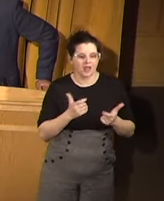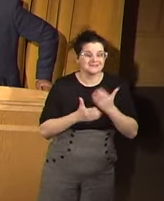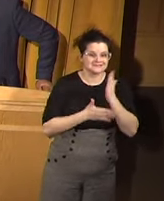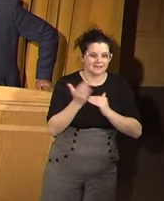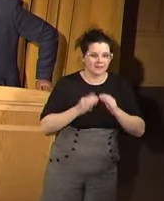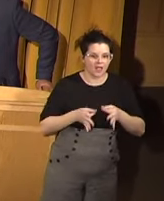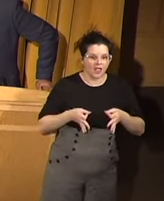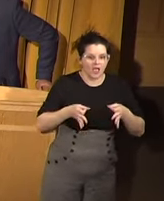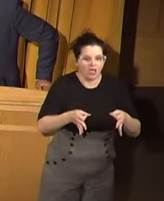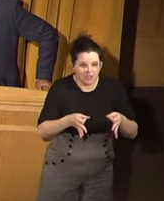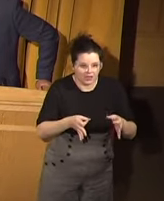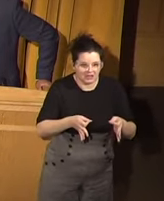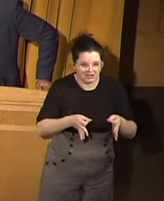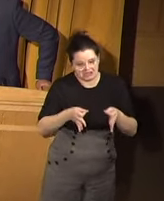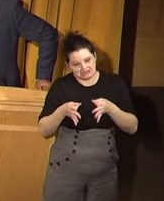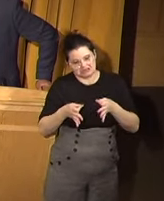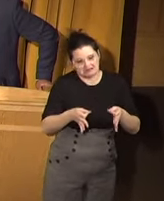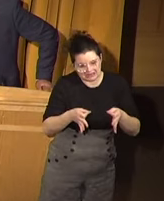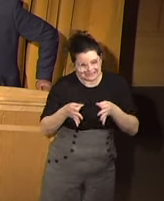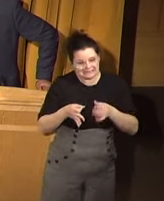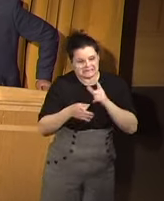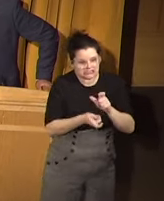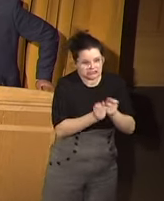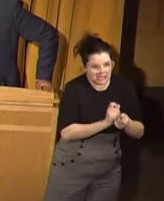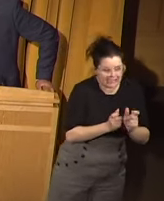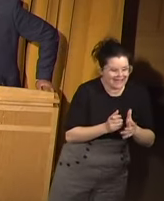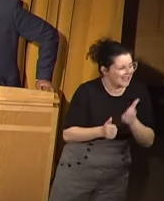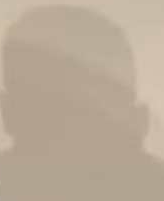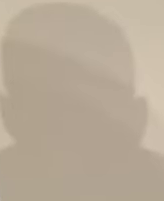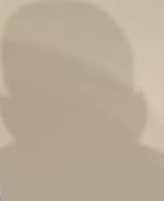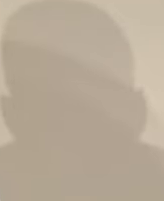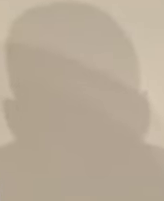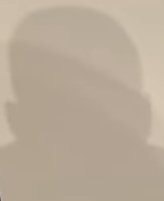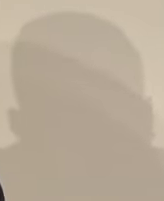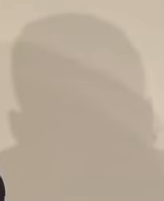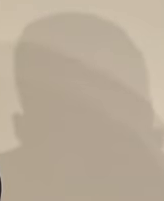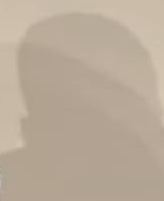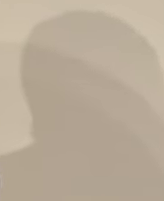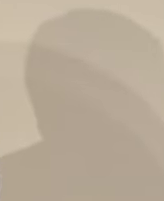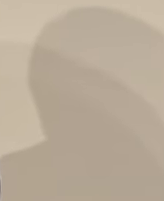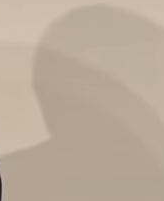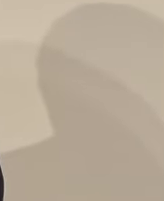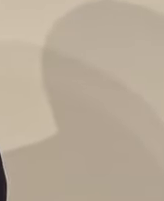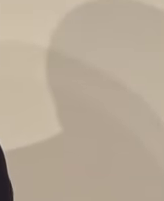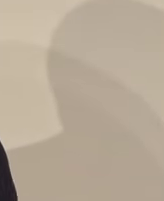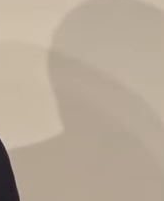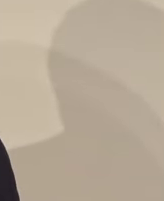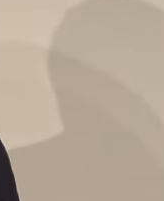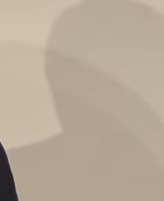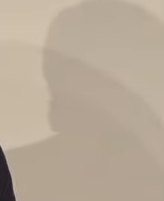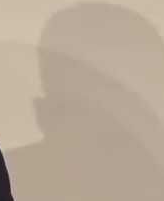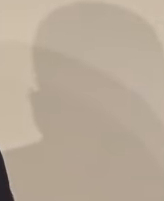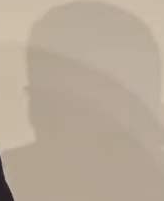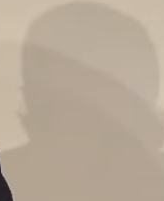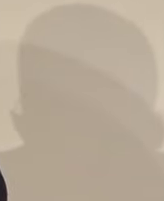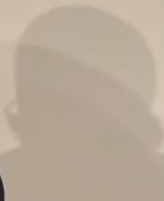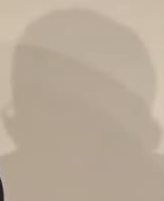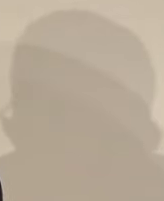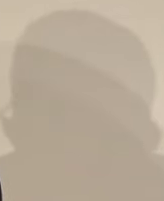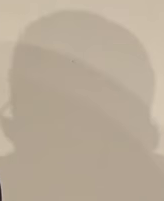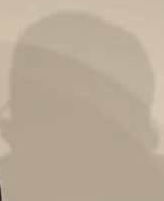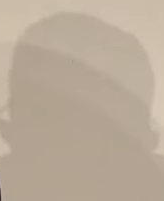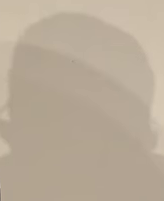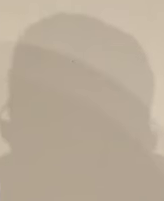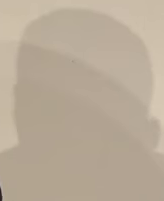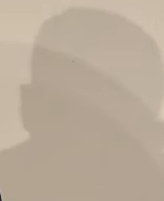ahead, and then you look back and say this change didn't stick. That happens in every consent decree. We did have an issue where we had a new superintendent